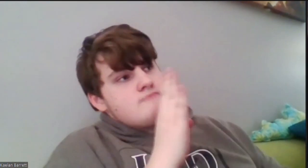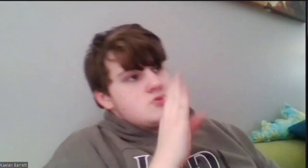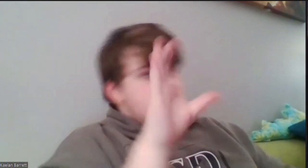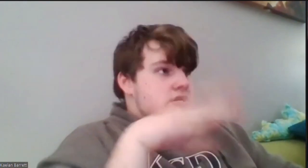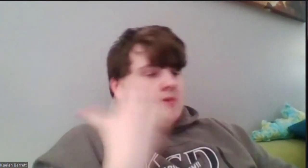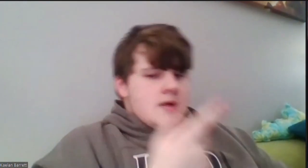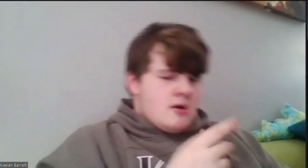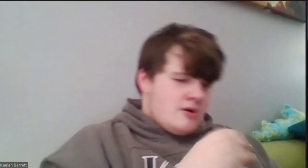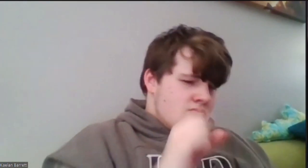join us for breakfast?